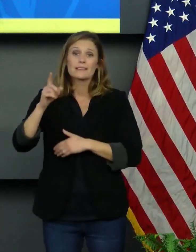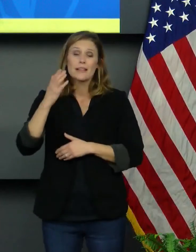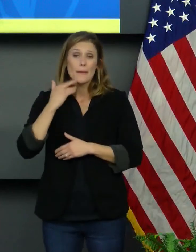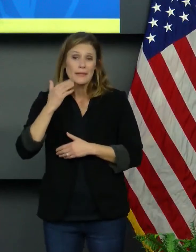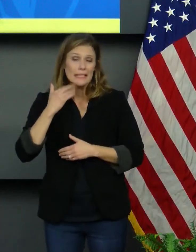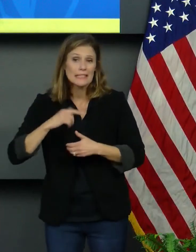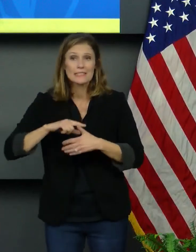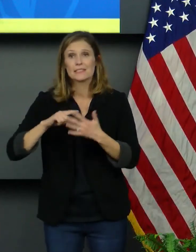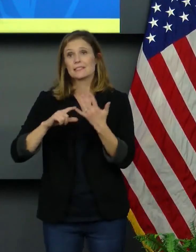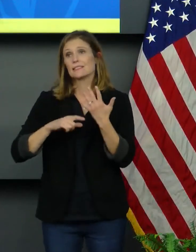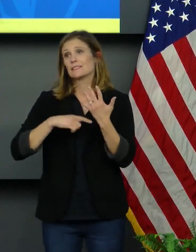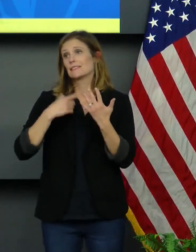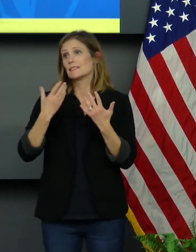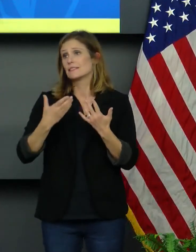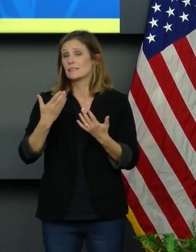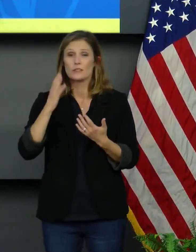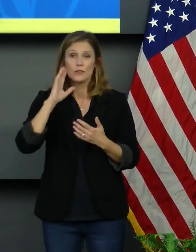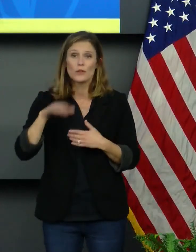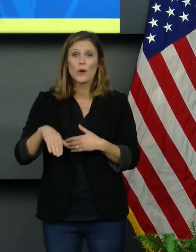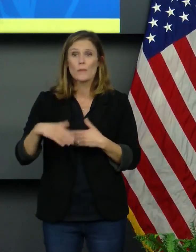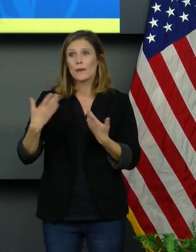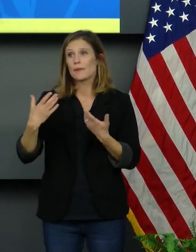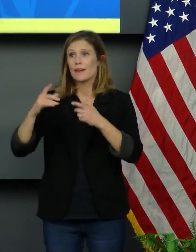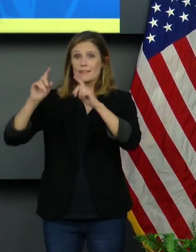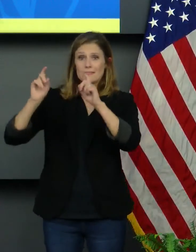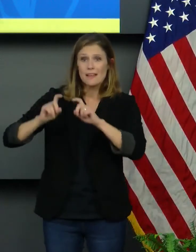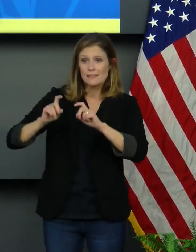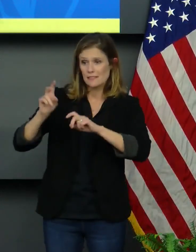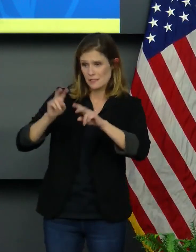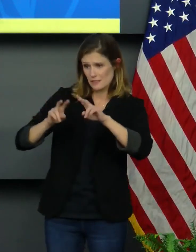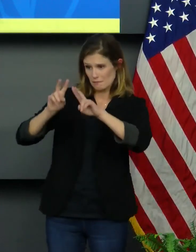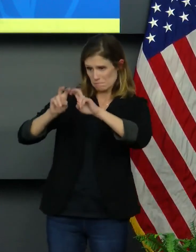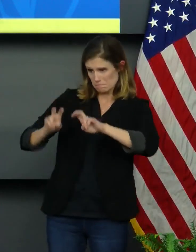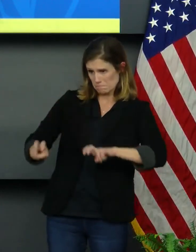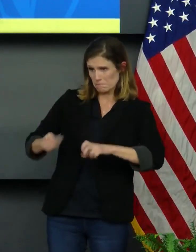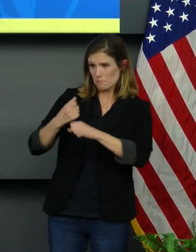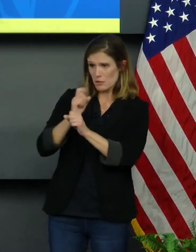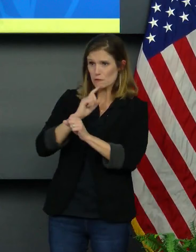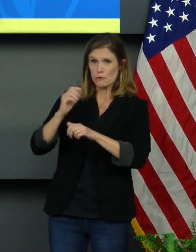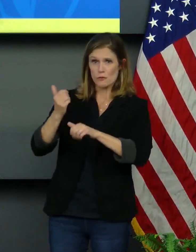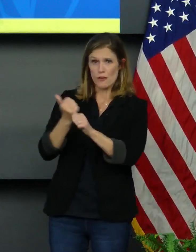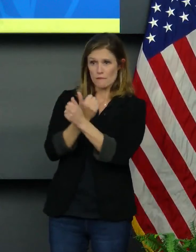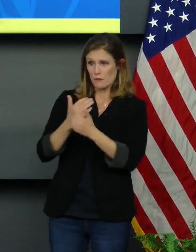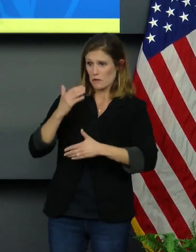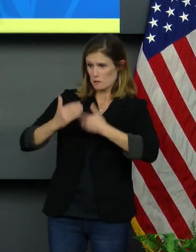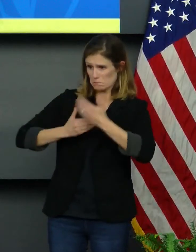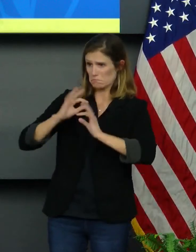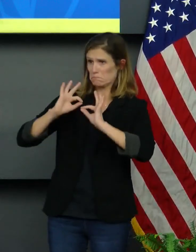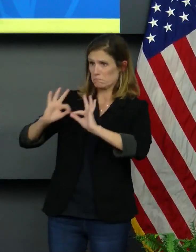to have an exam done to see if everything is still going well.